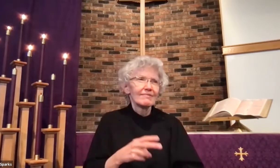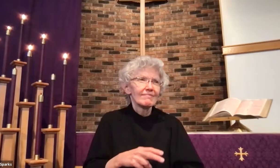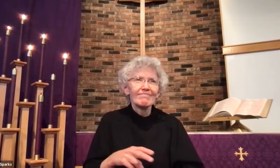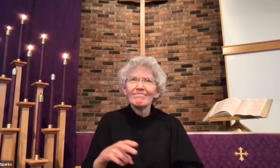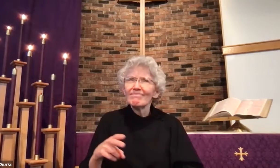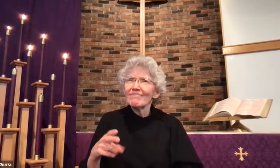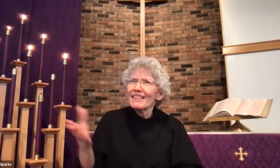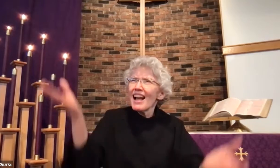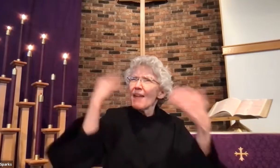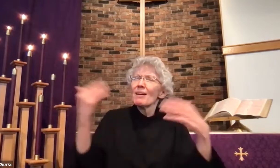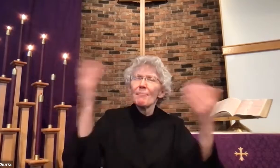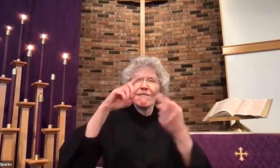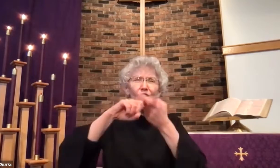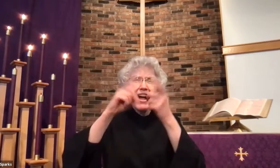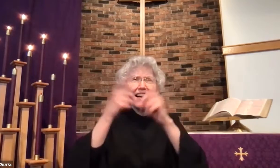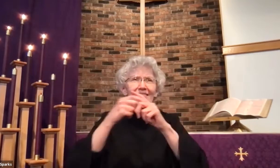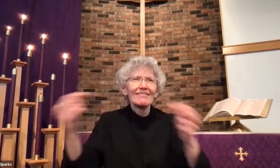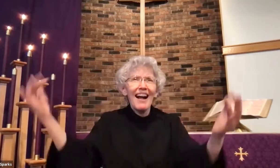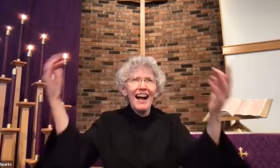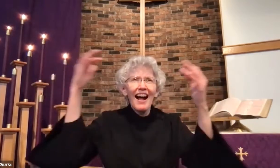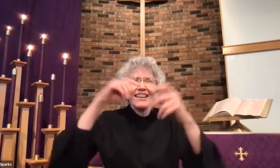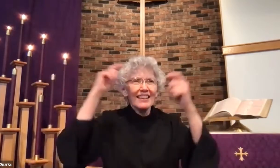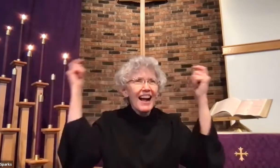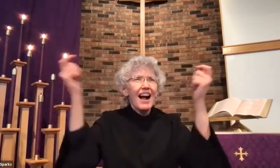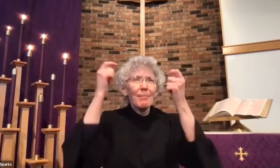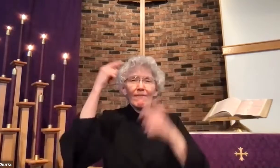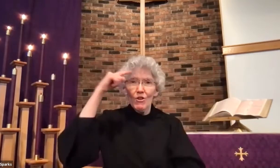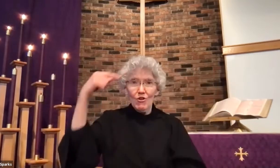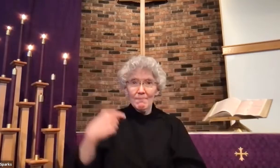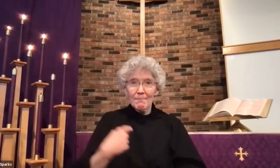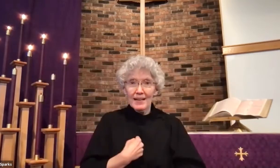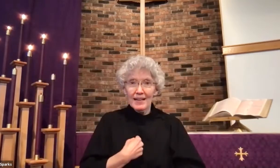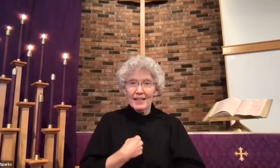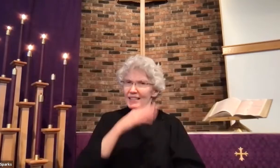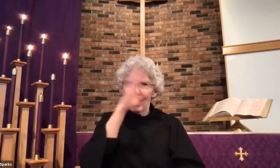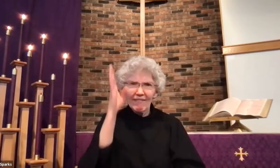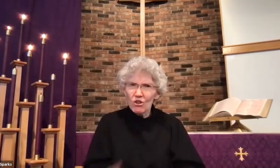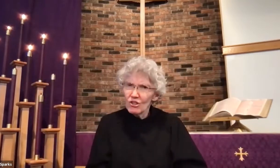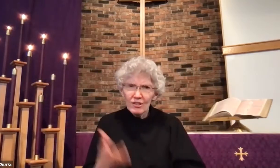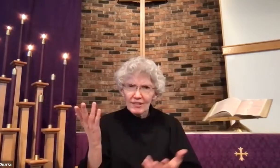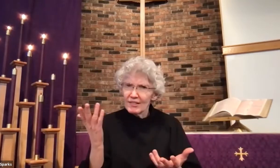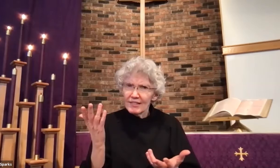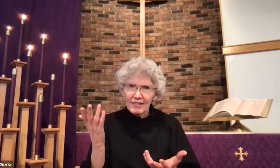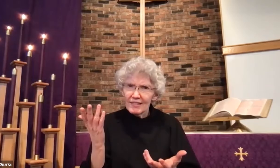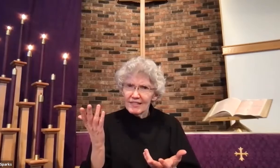And kill the best calf for, and then kill the best calf for him.